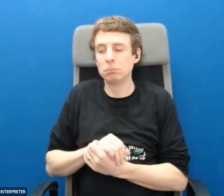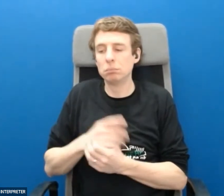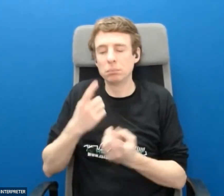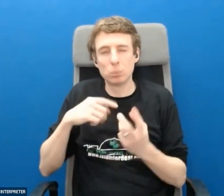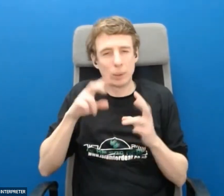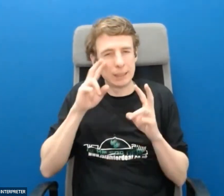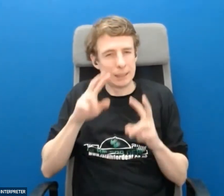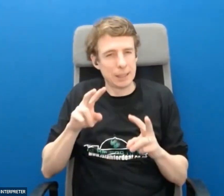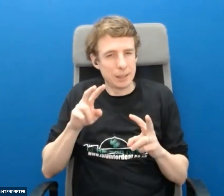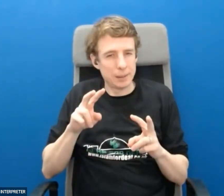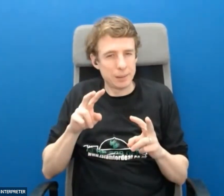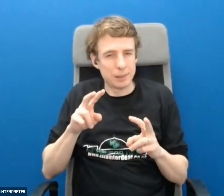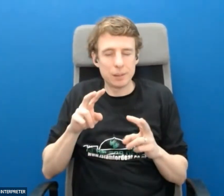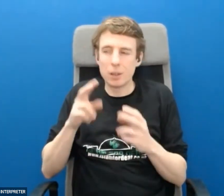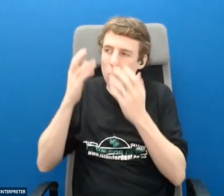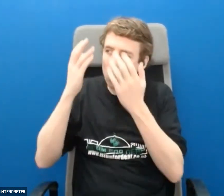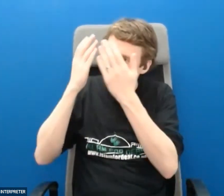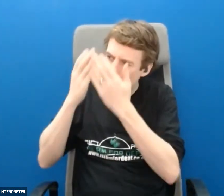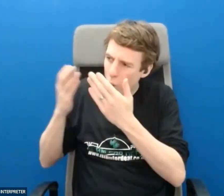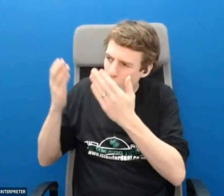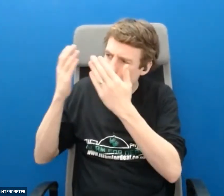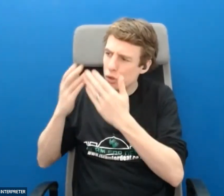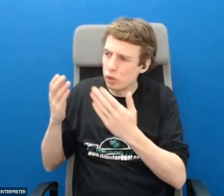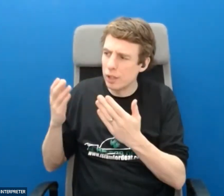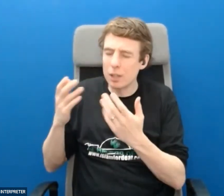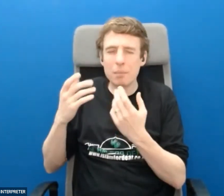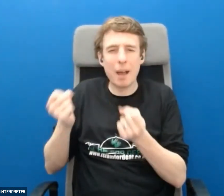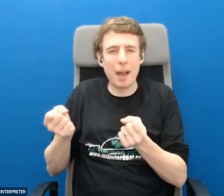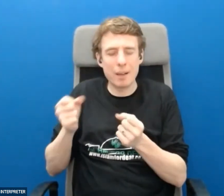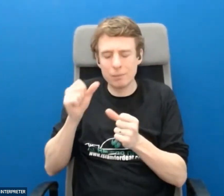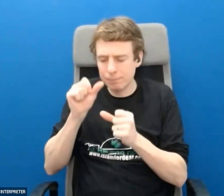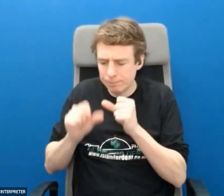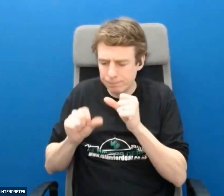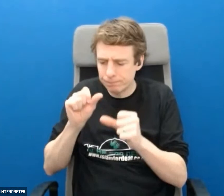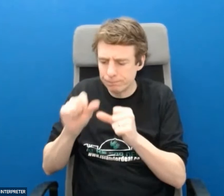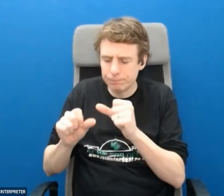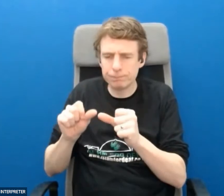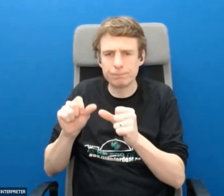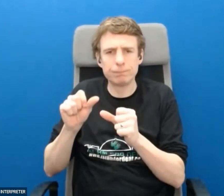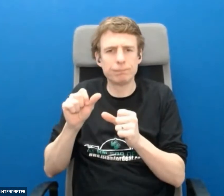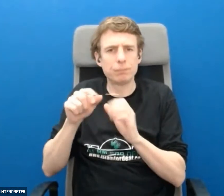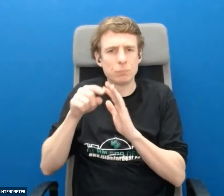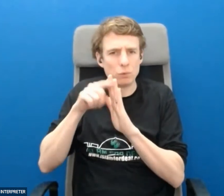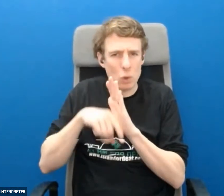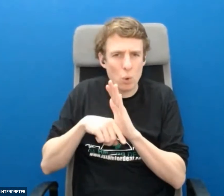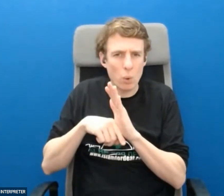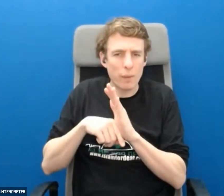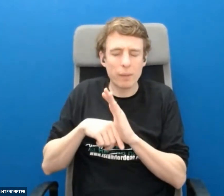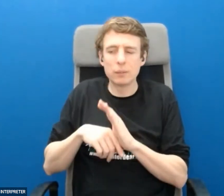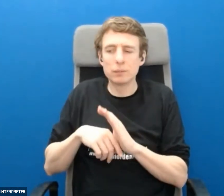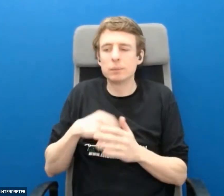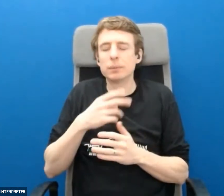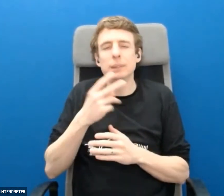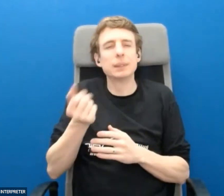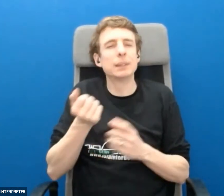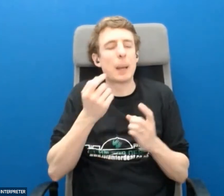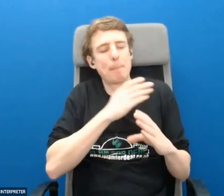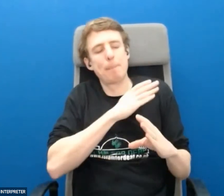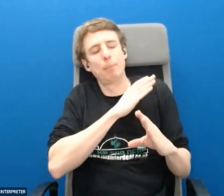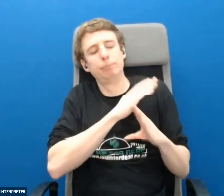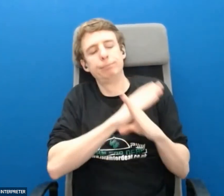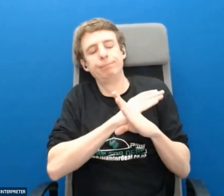worship is made of orders that are to be carried out and prohibitions that are to be abstained